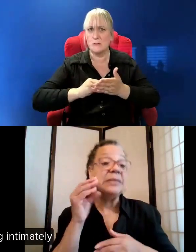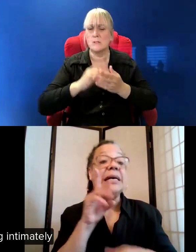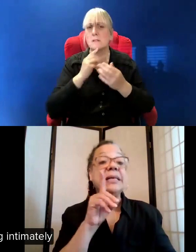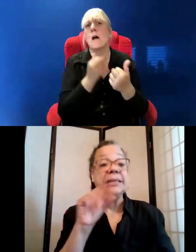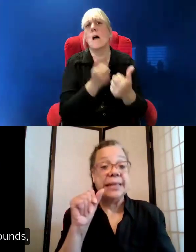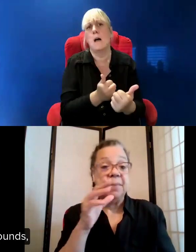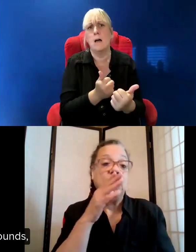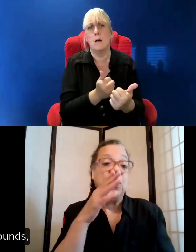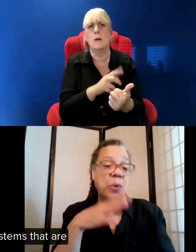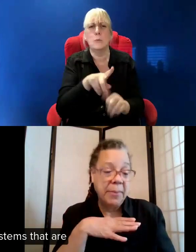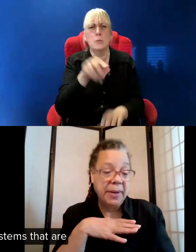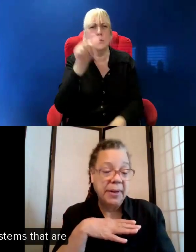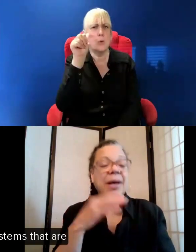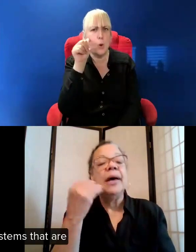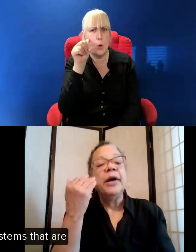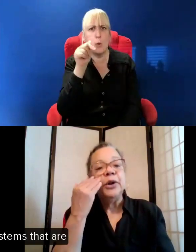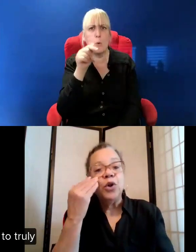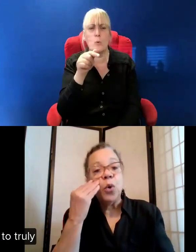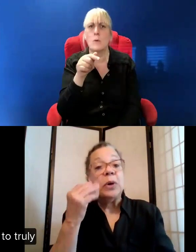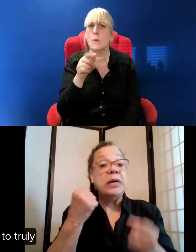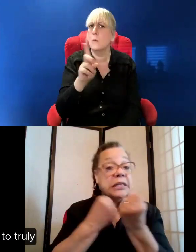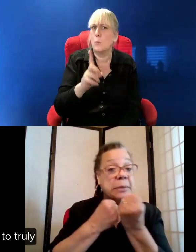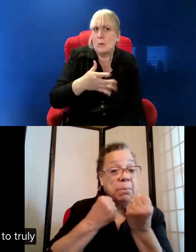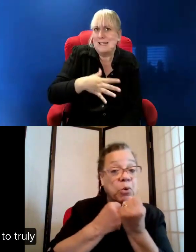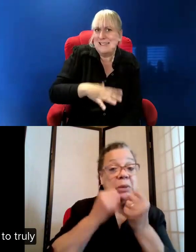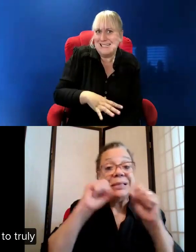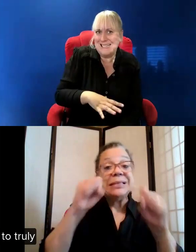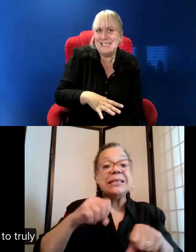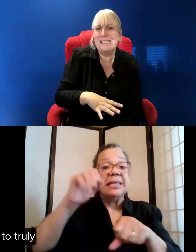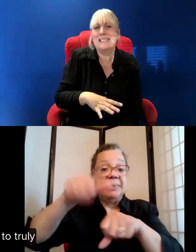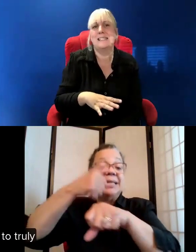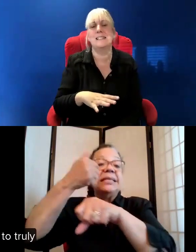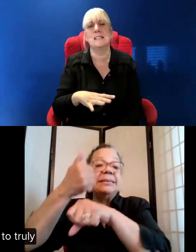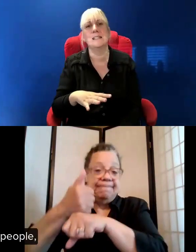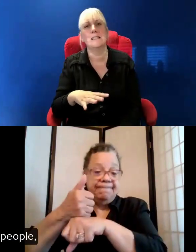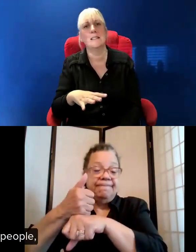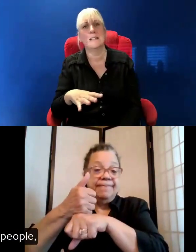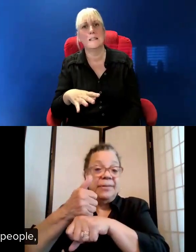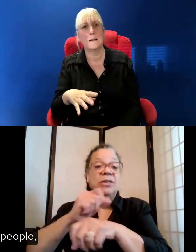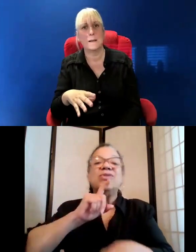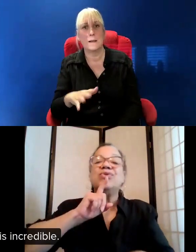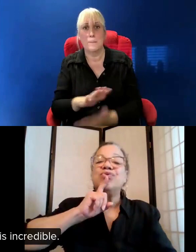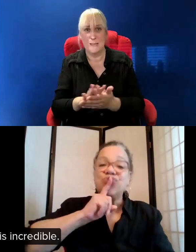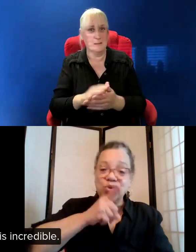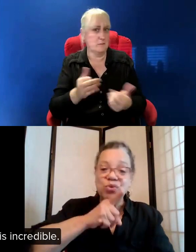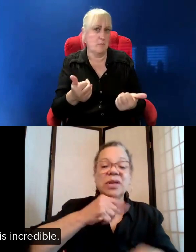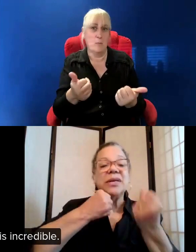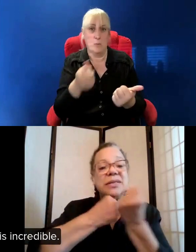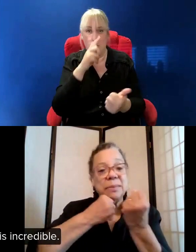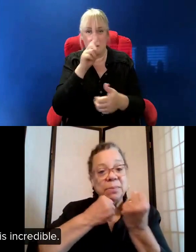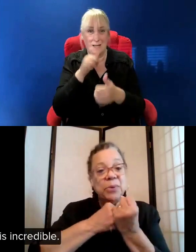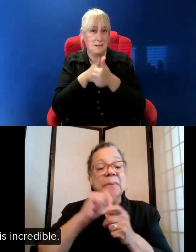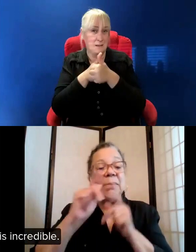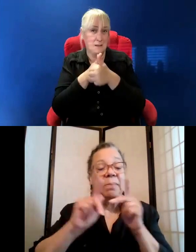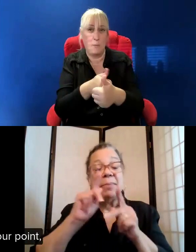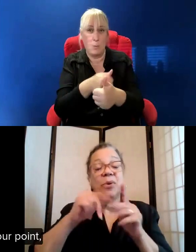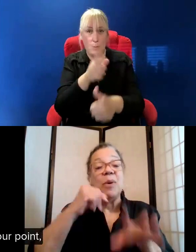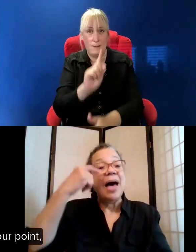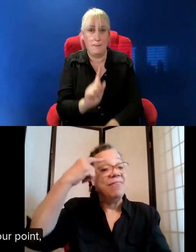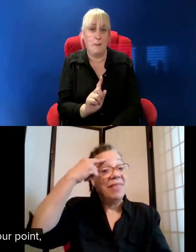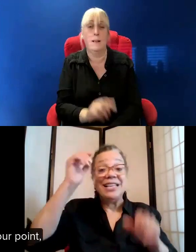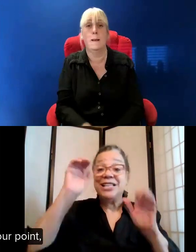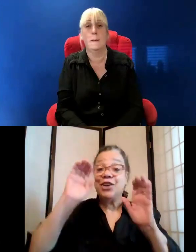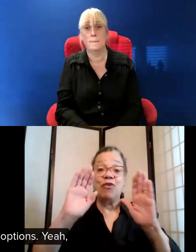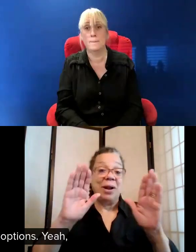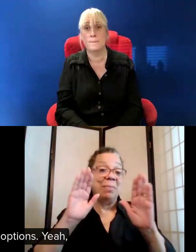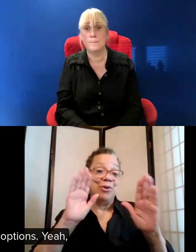knowing intimately the grounds, the support systems that are in place to truly support people, which I think is incredible. And